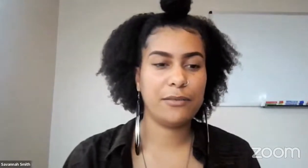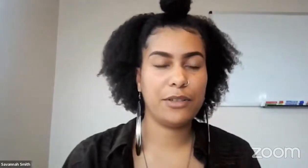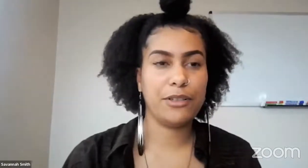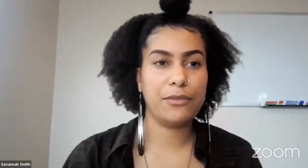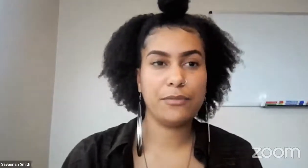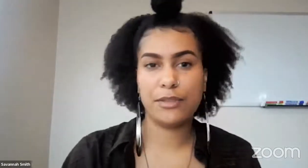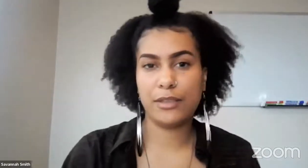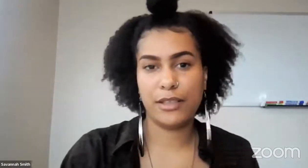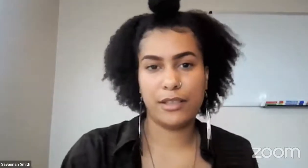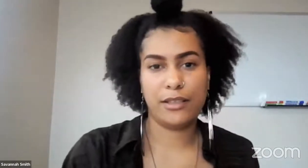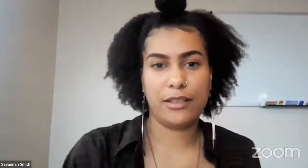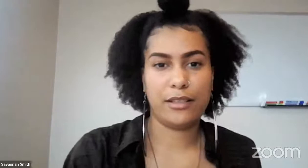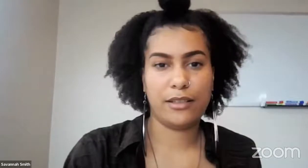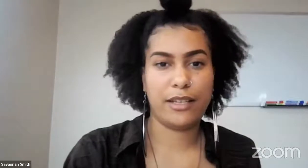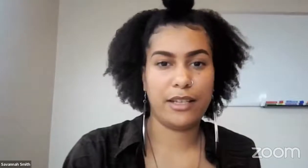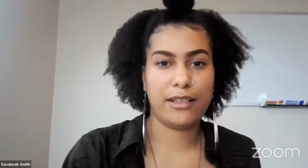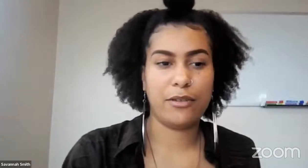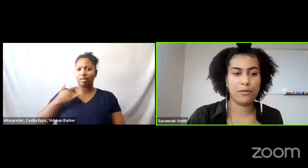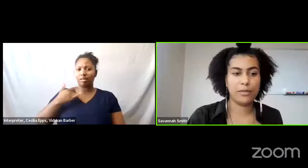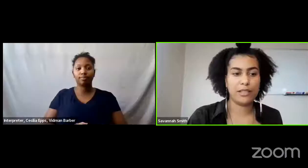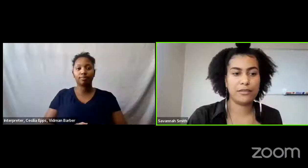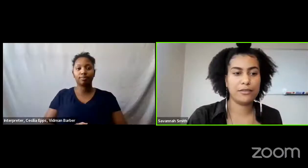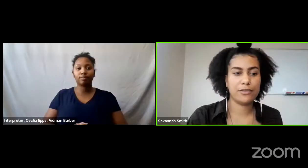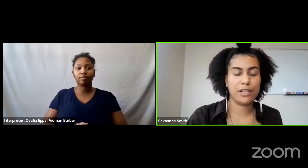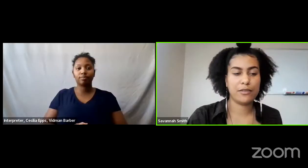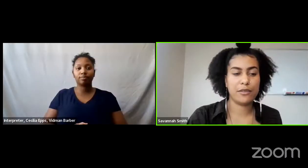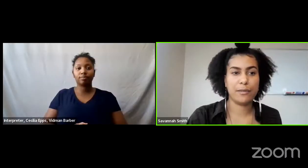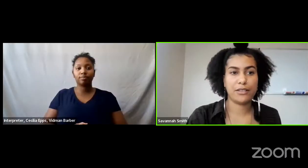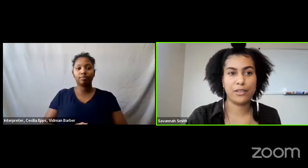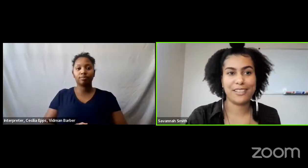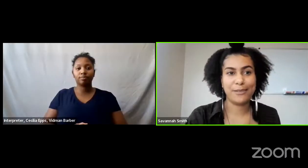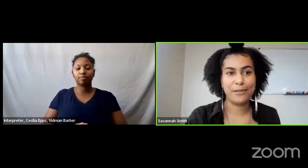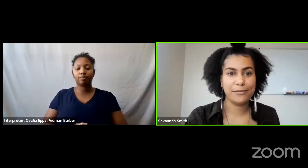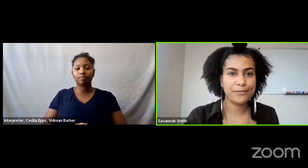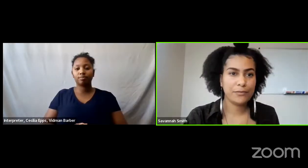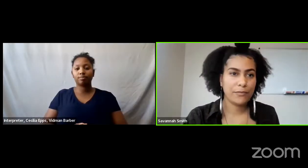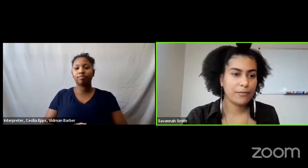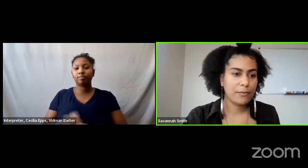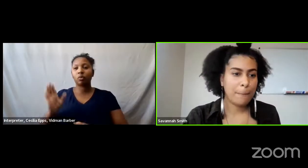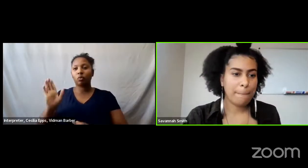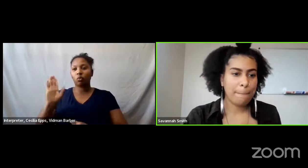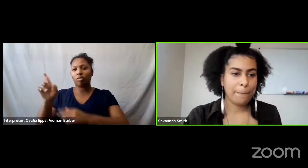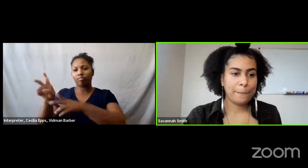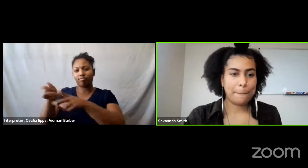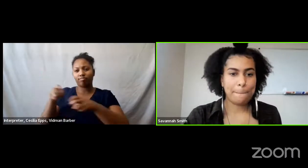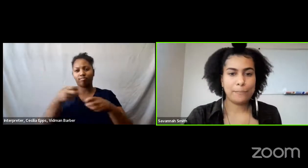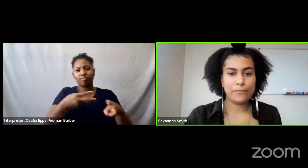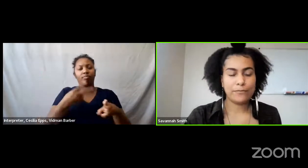is feeling for you. And that will be transferred back to us as well.